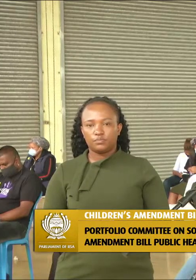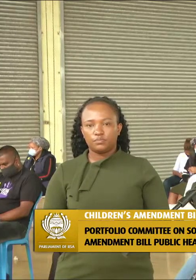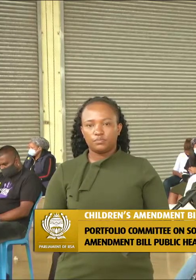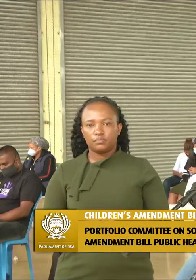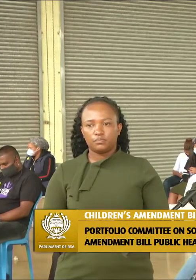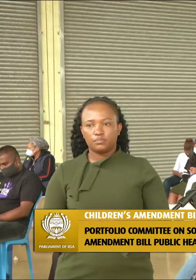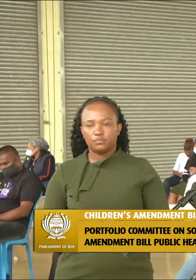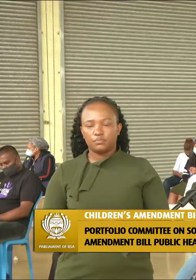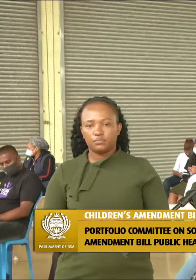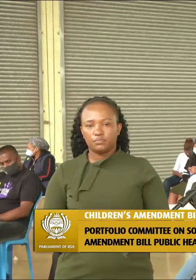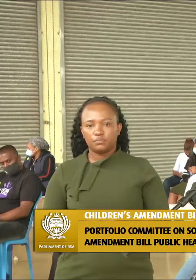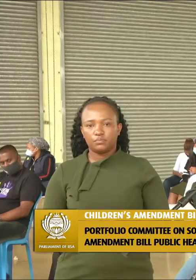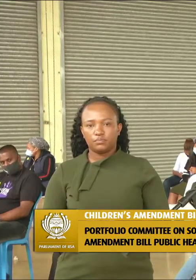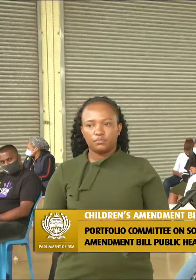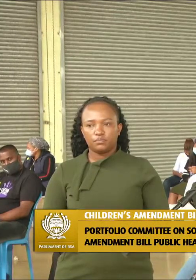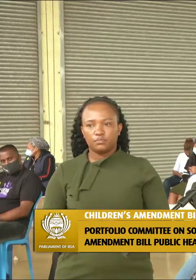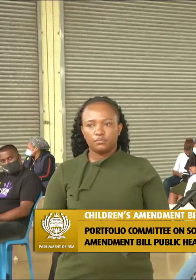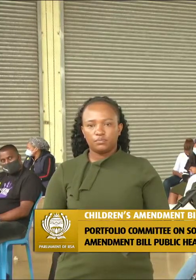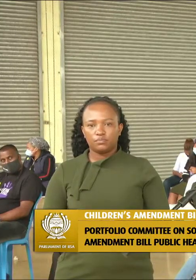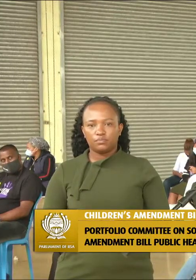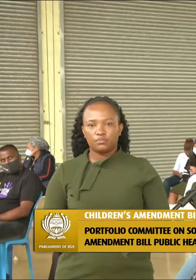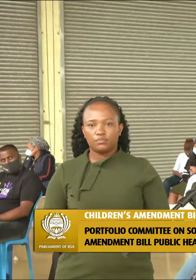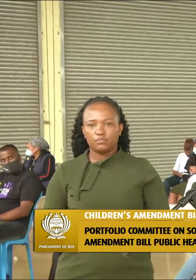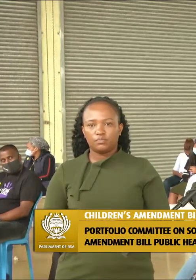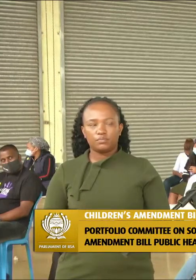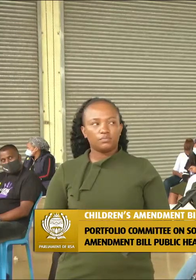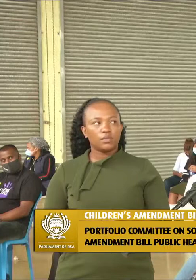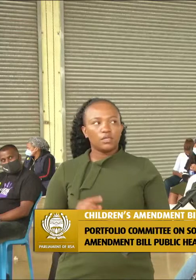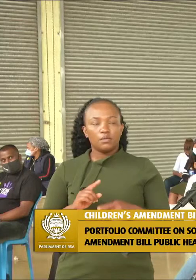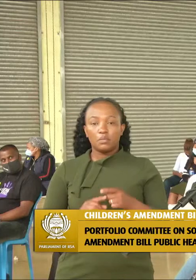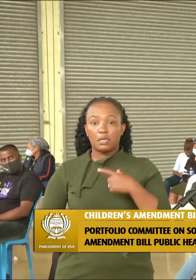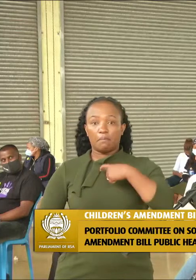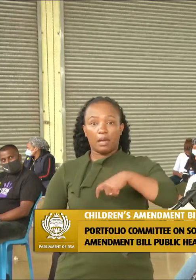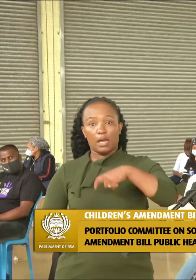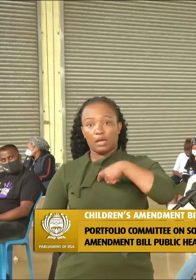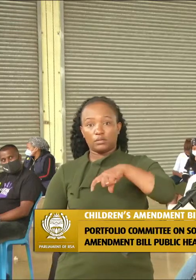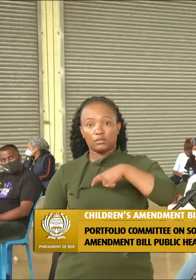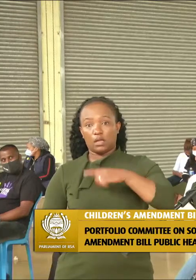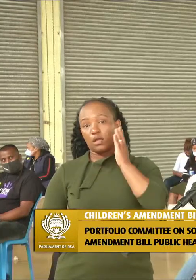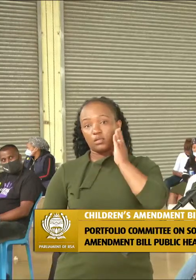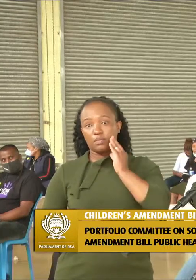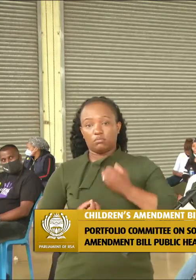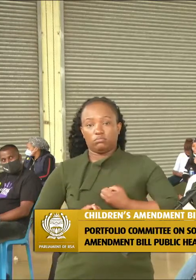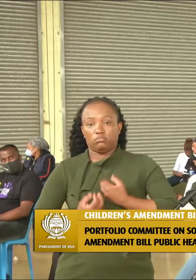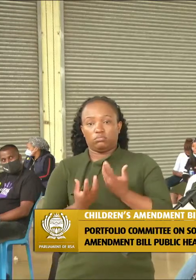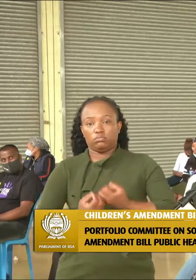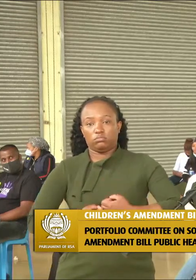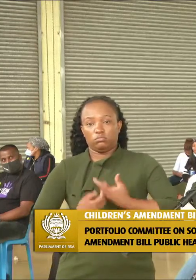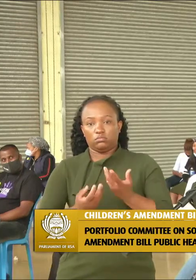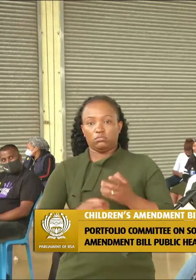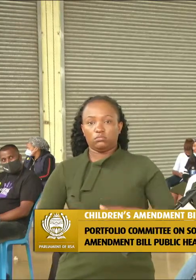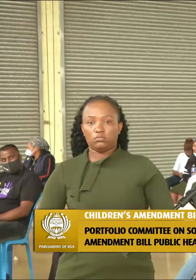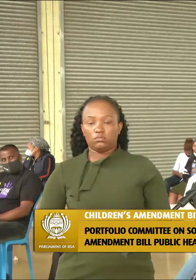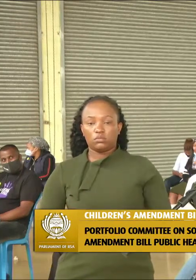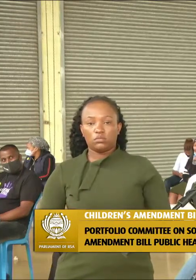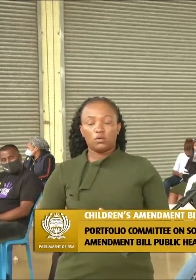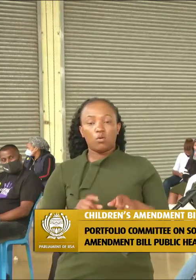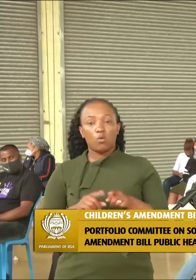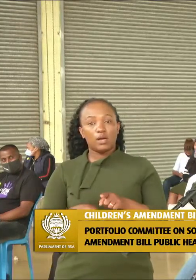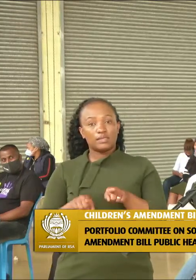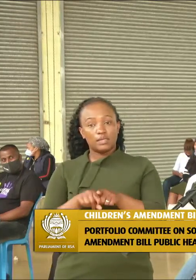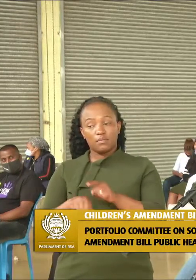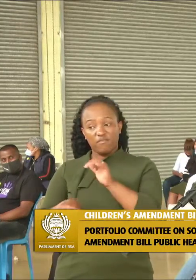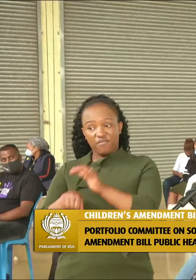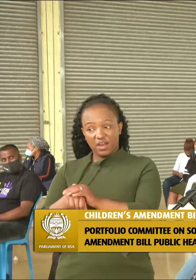And I'm not going to go into my personal story. It's, I think, equivalently as terrible as my friends here that